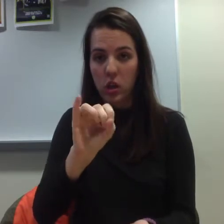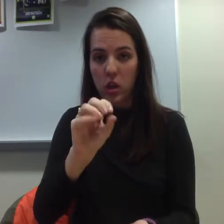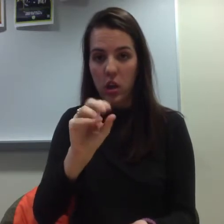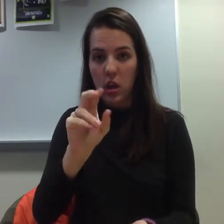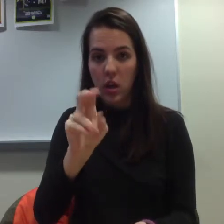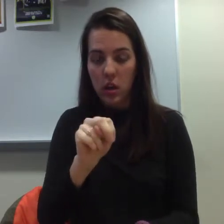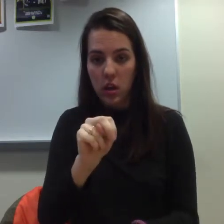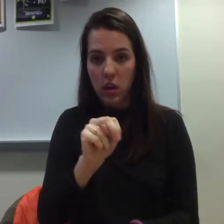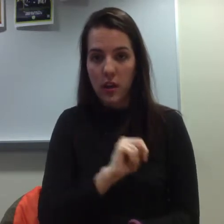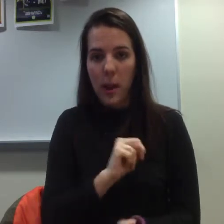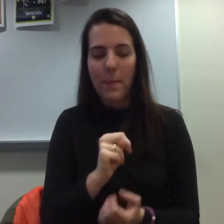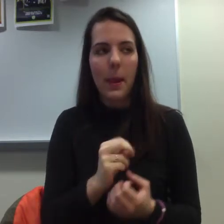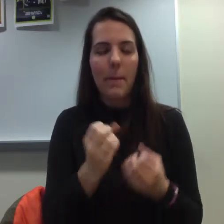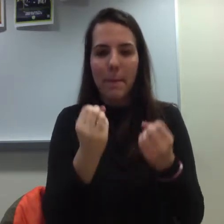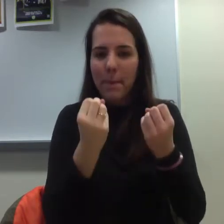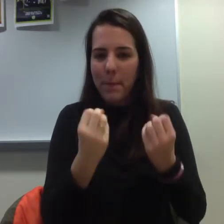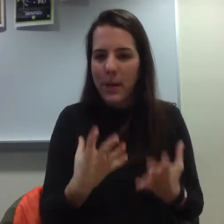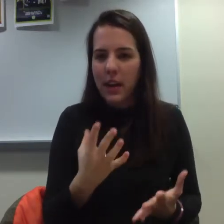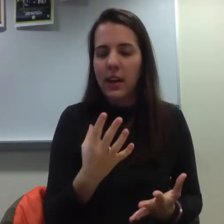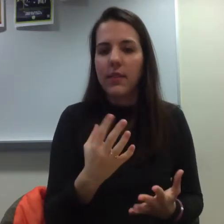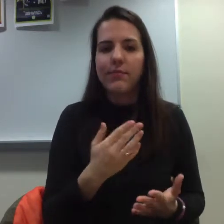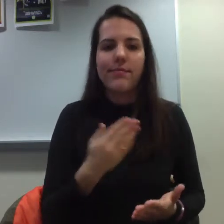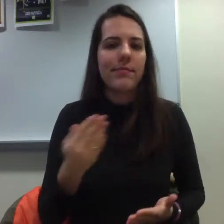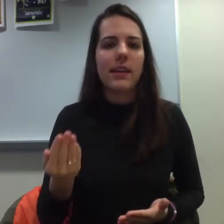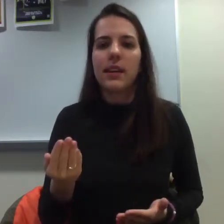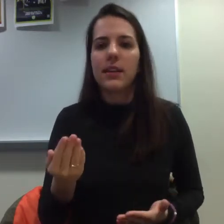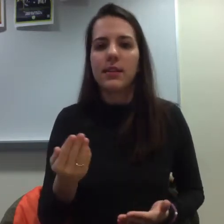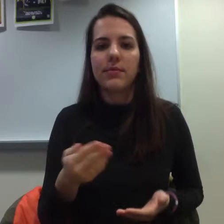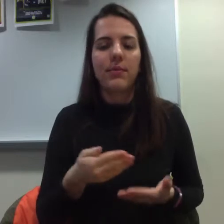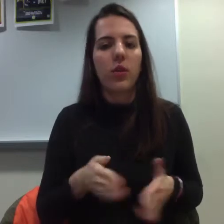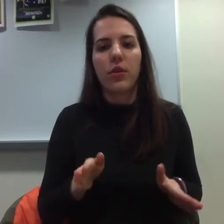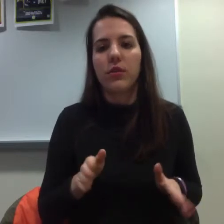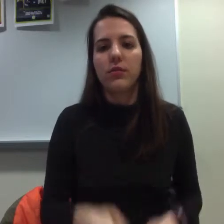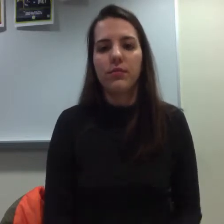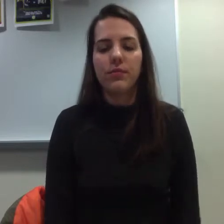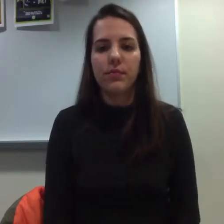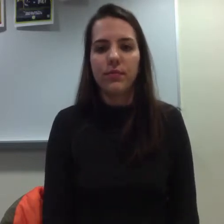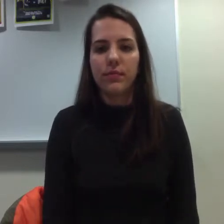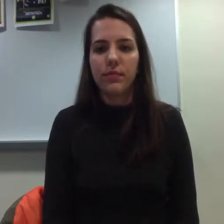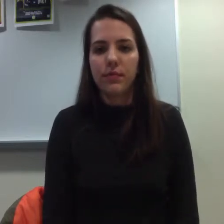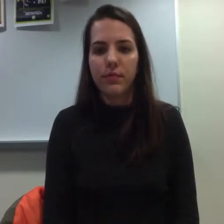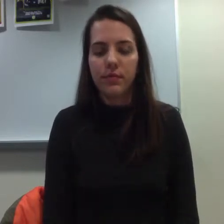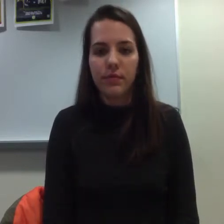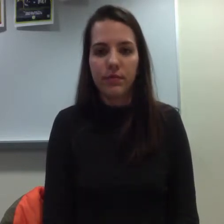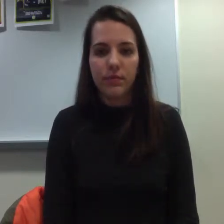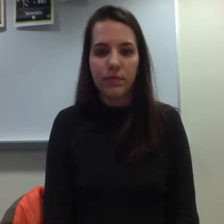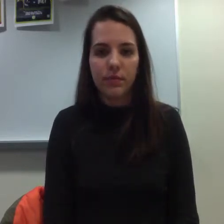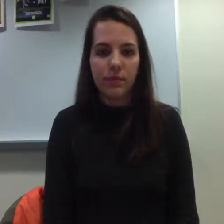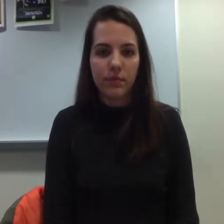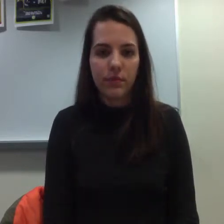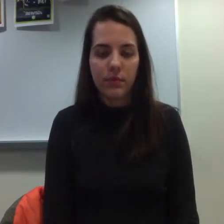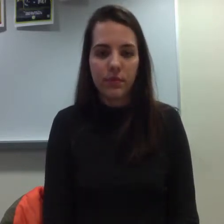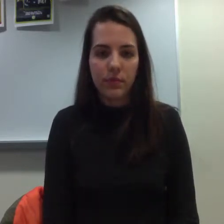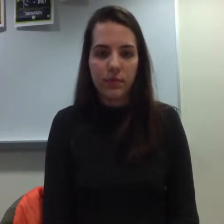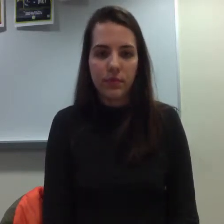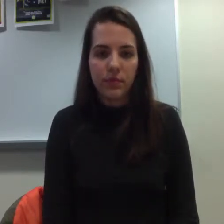There's many things I wish I would have been able to have, like the old monk's bench, which was in fact a bench which